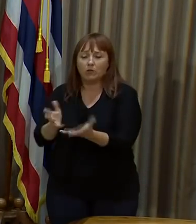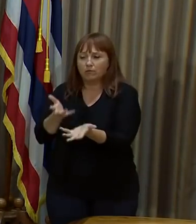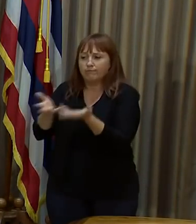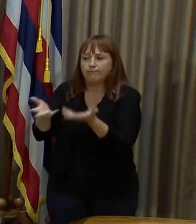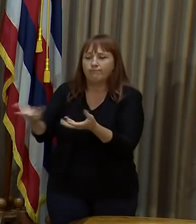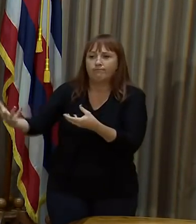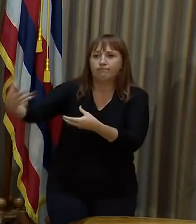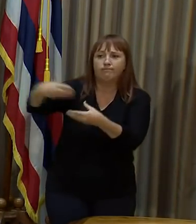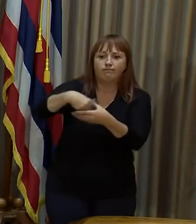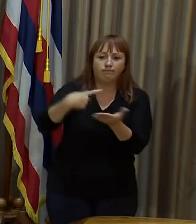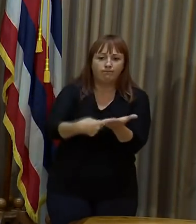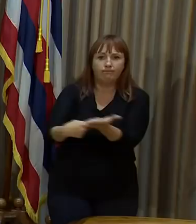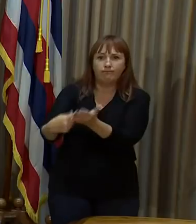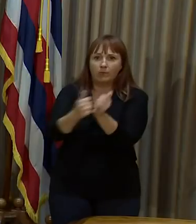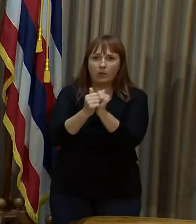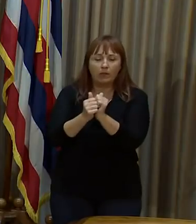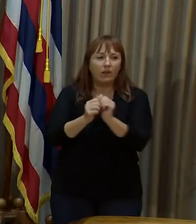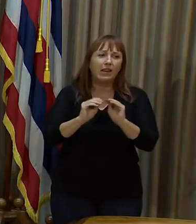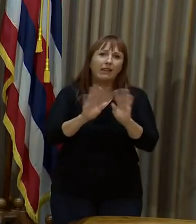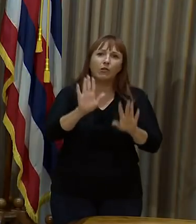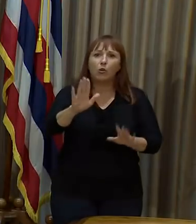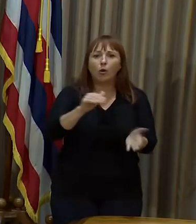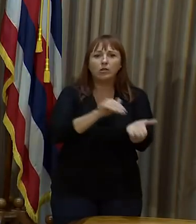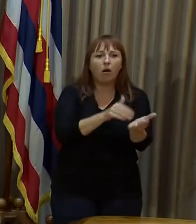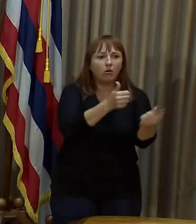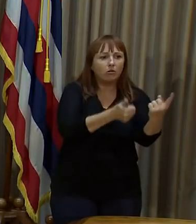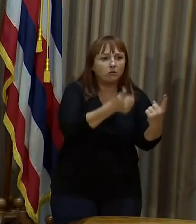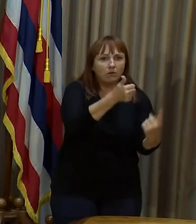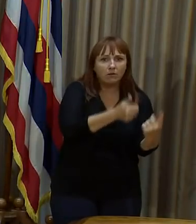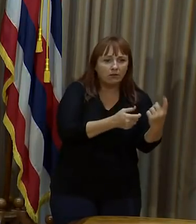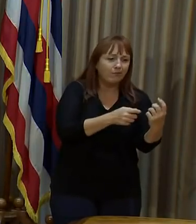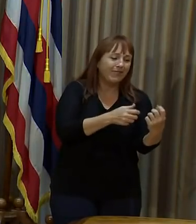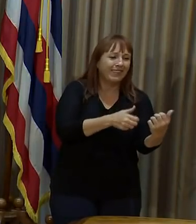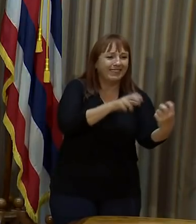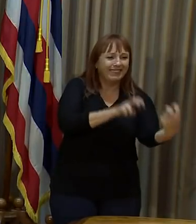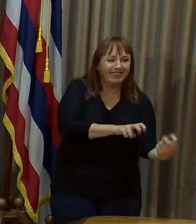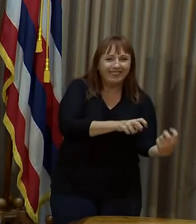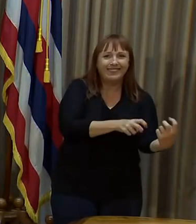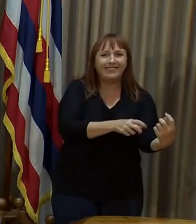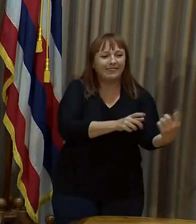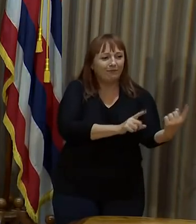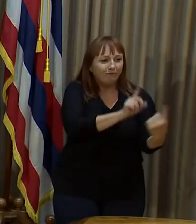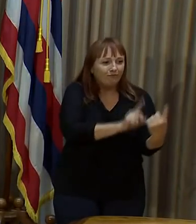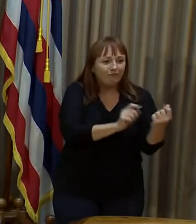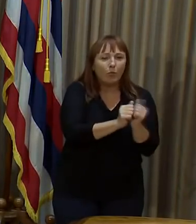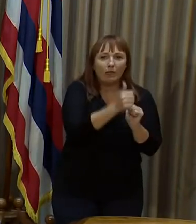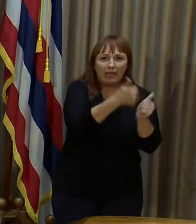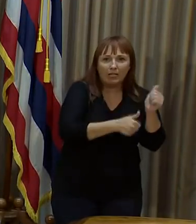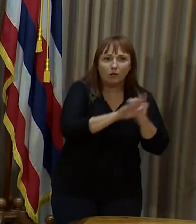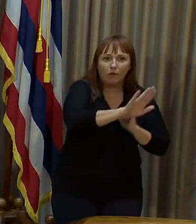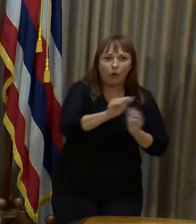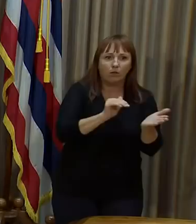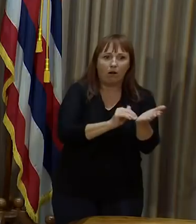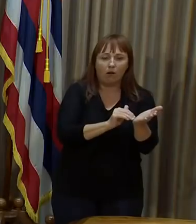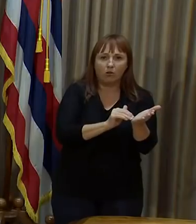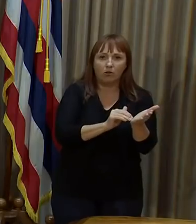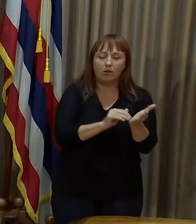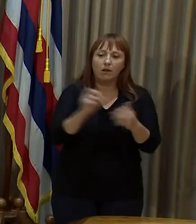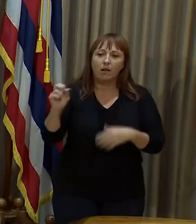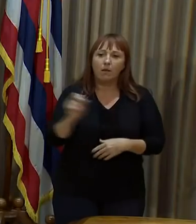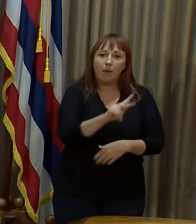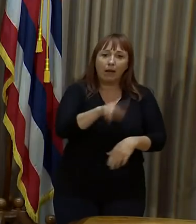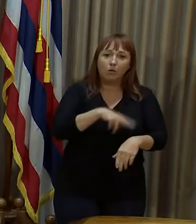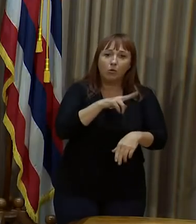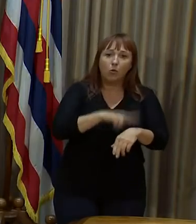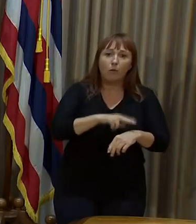and clearly talk to your doctor if you have remaining questions. We will get back to normal when we